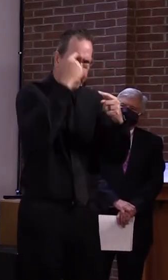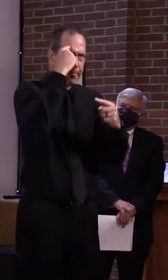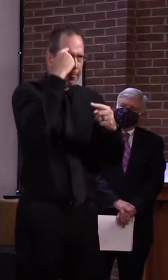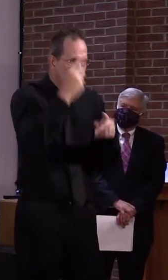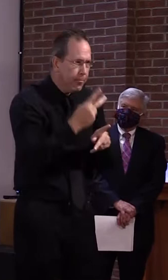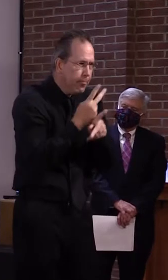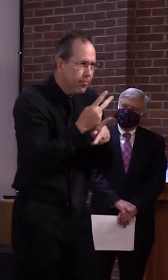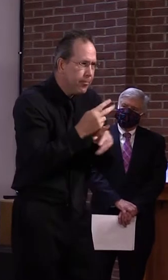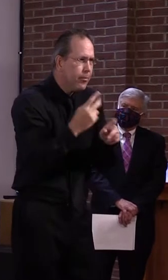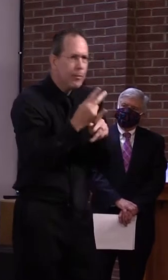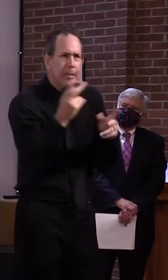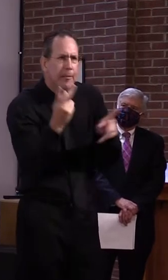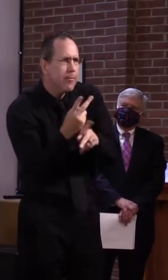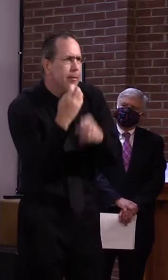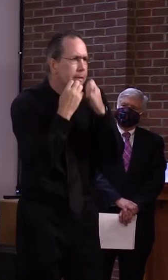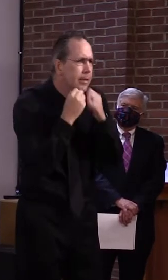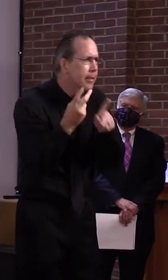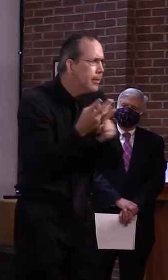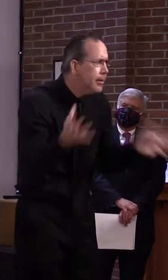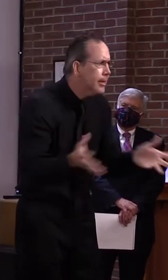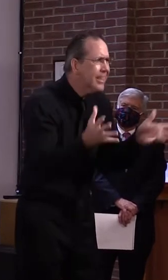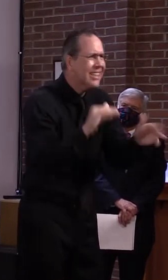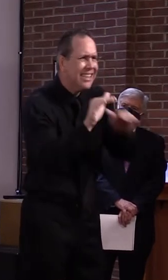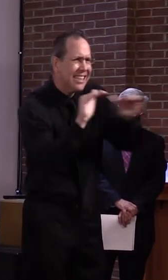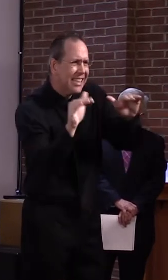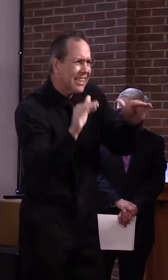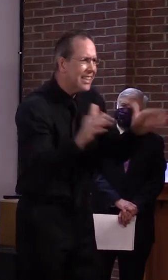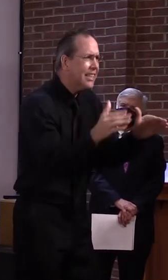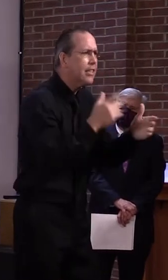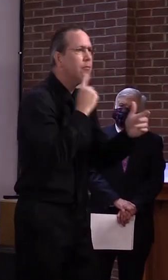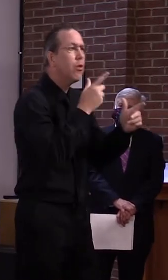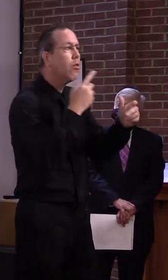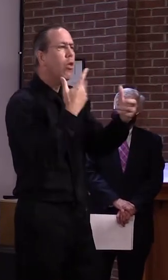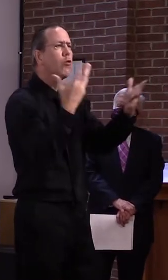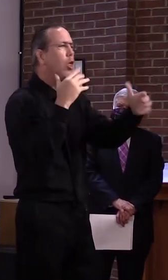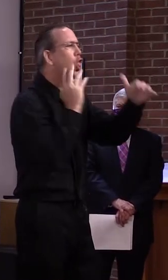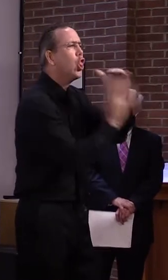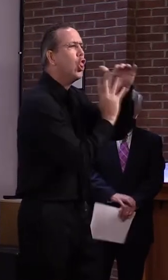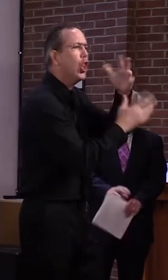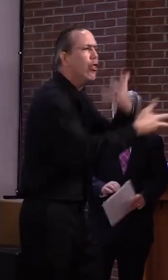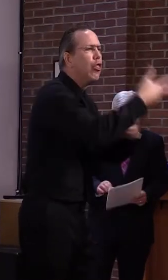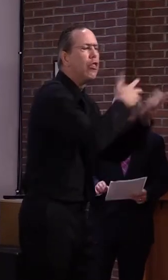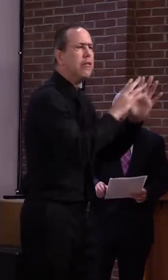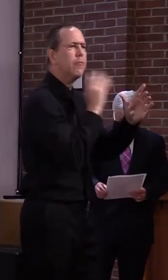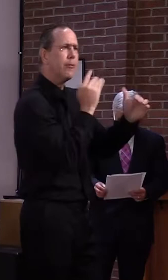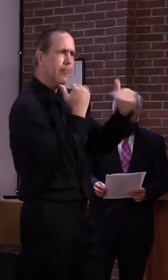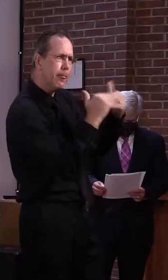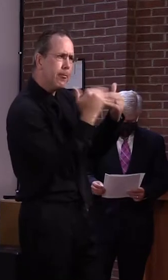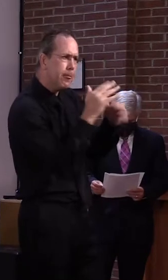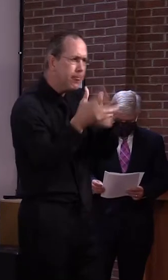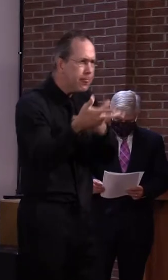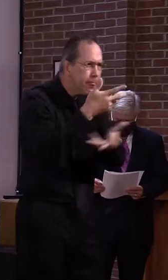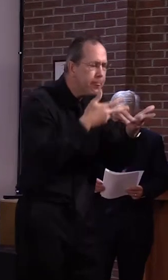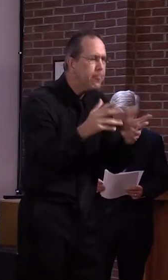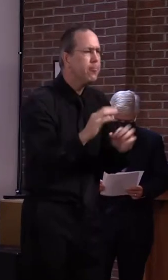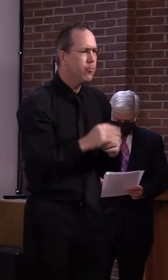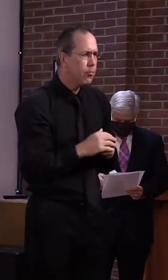possible, because we know it's best for our kids, this work is so important and must